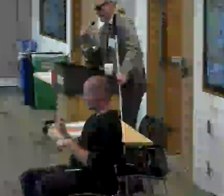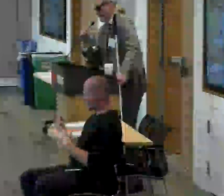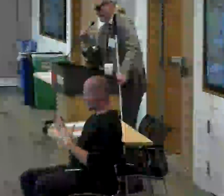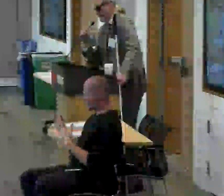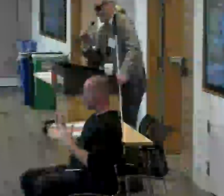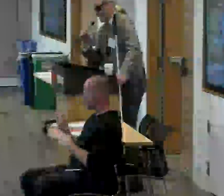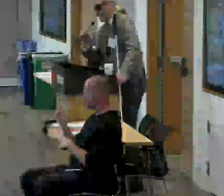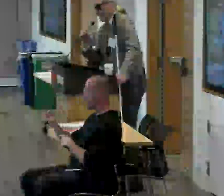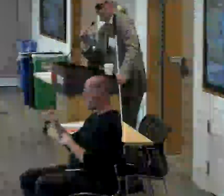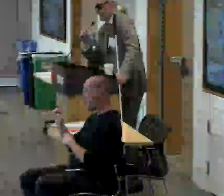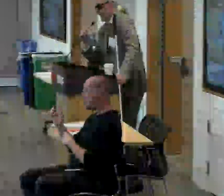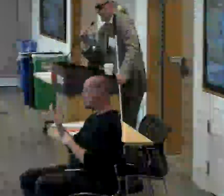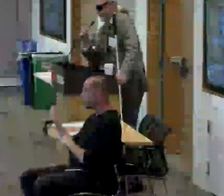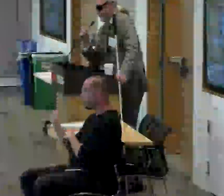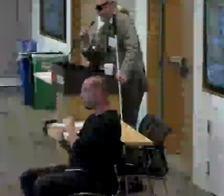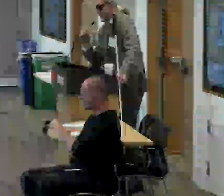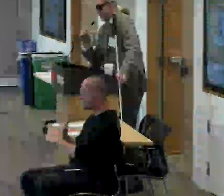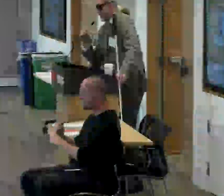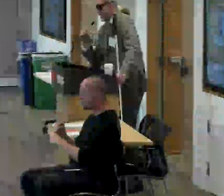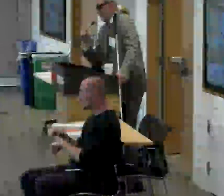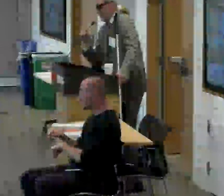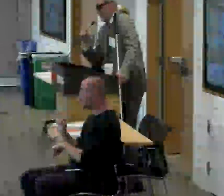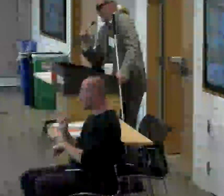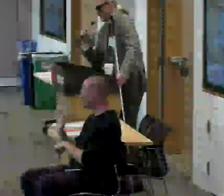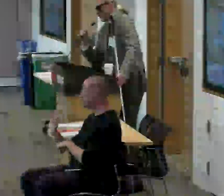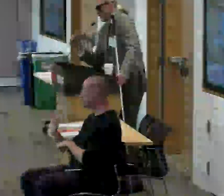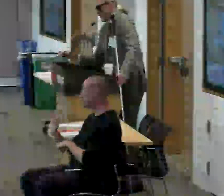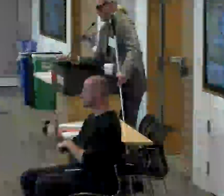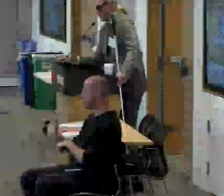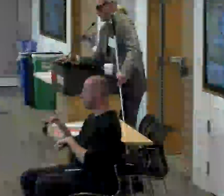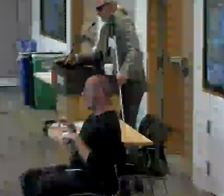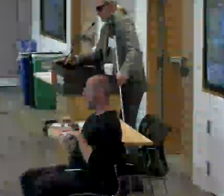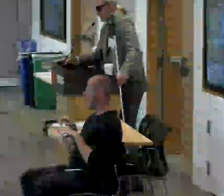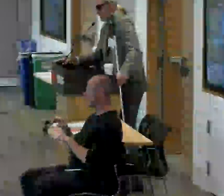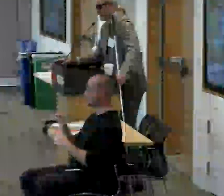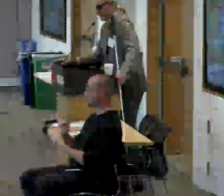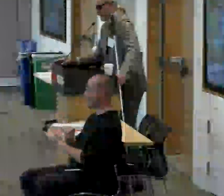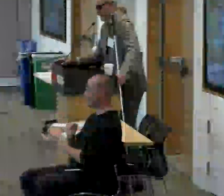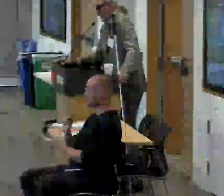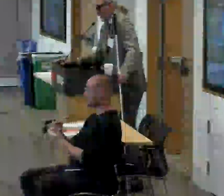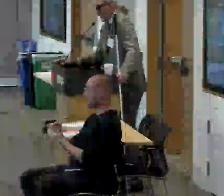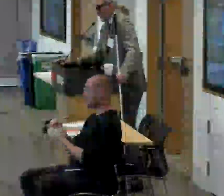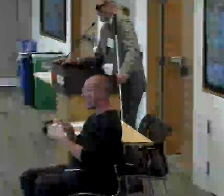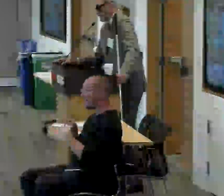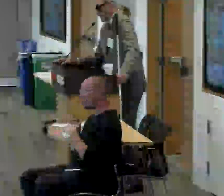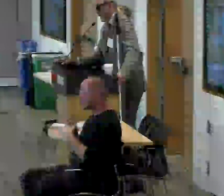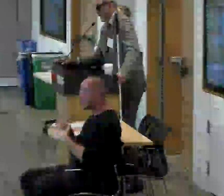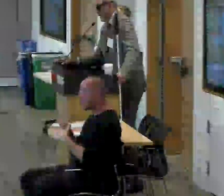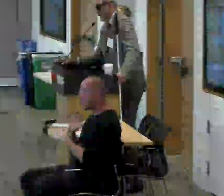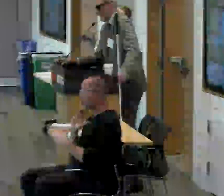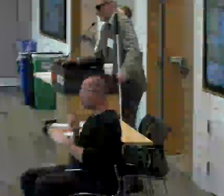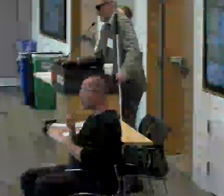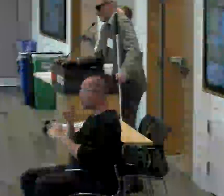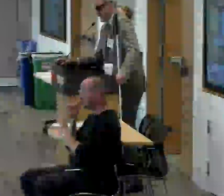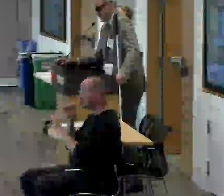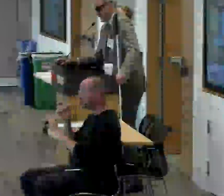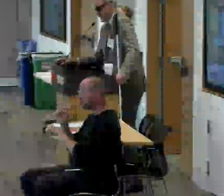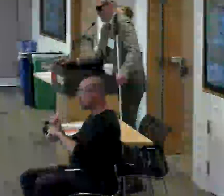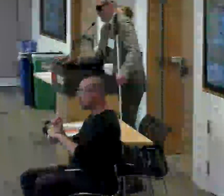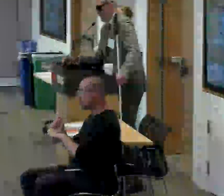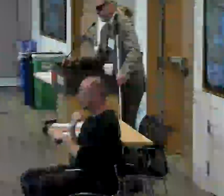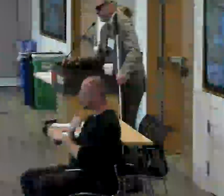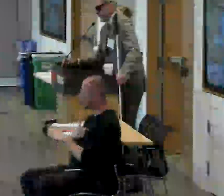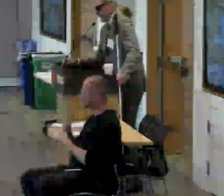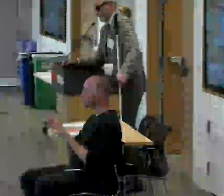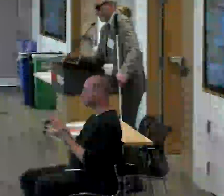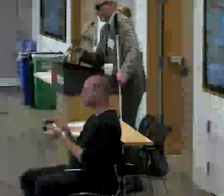years in San Francisco. And throughout that time, at the core of our mission, we are serving and empowering and working